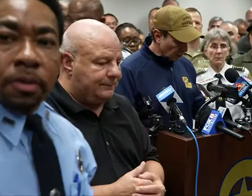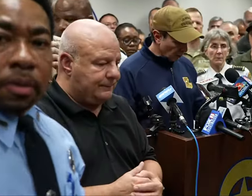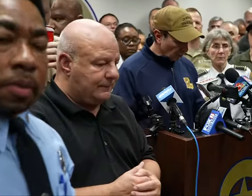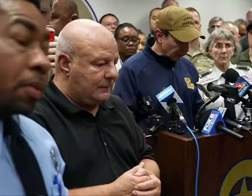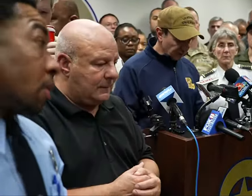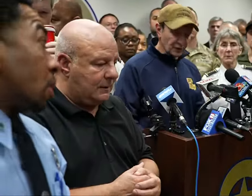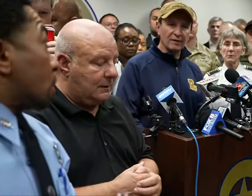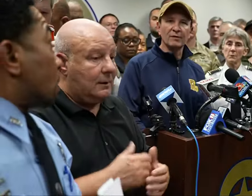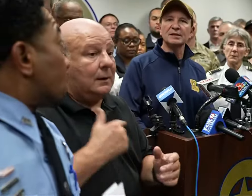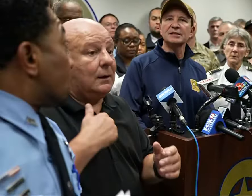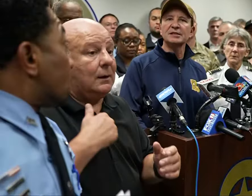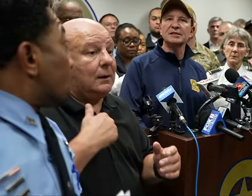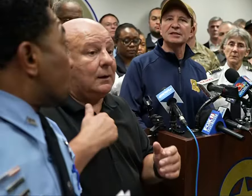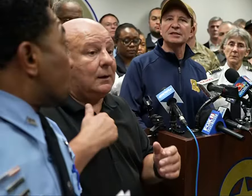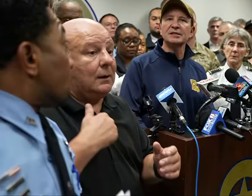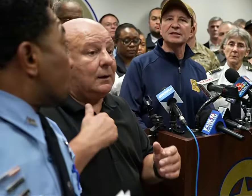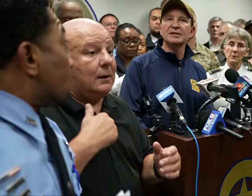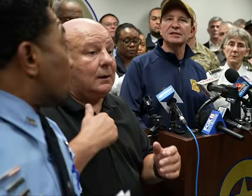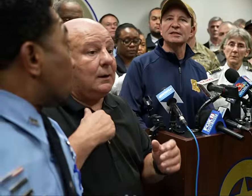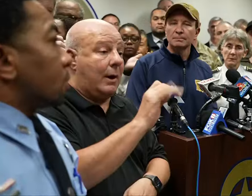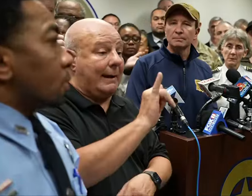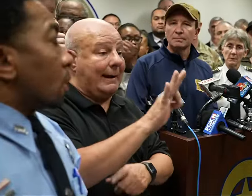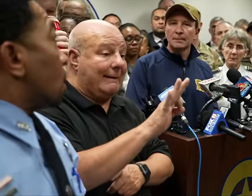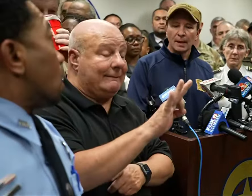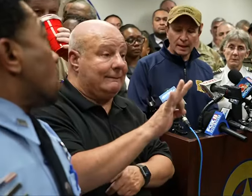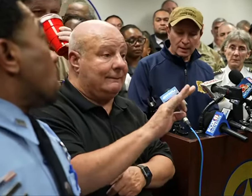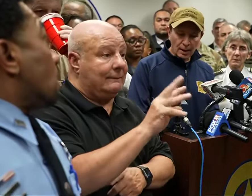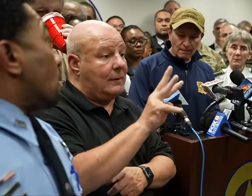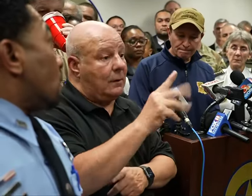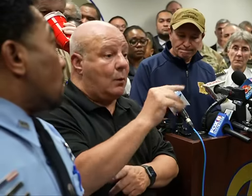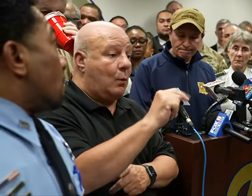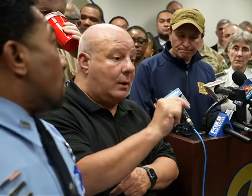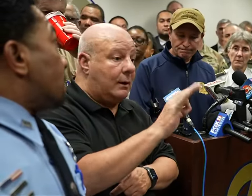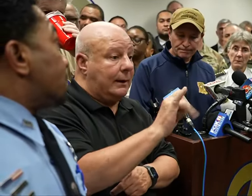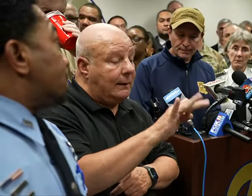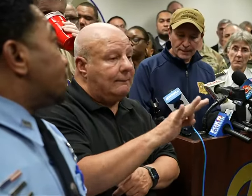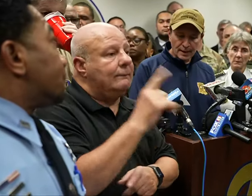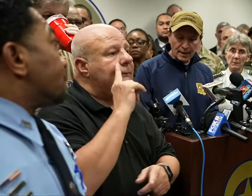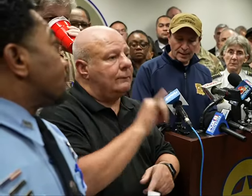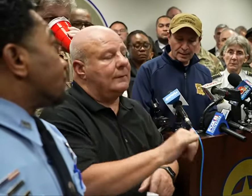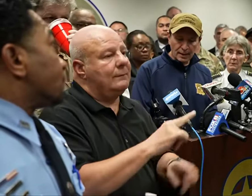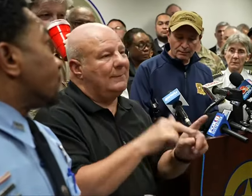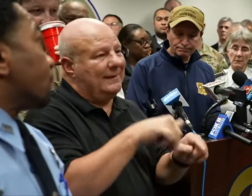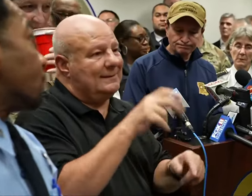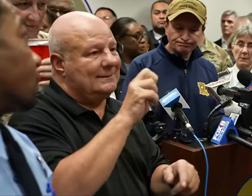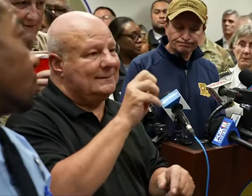We could go on what ifs forever. This is evil. And